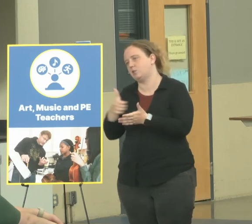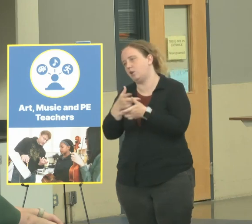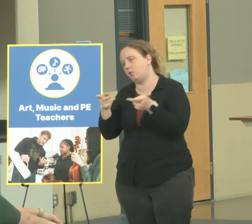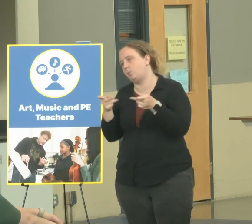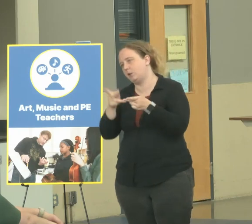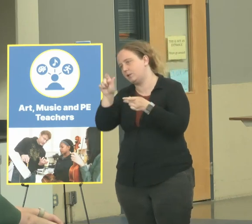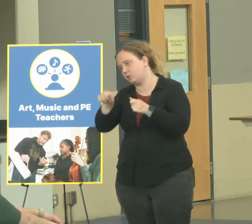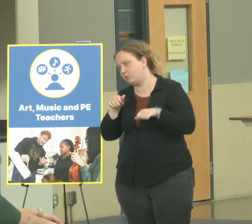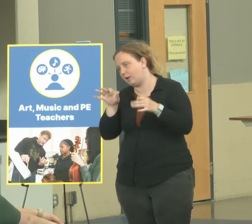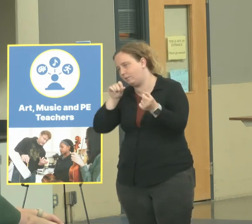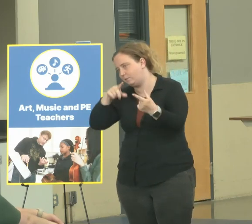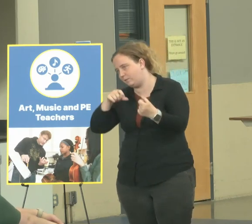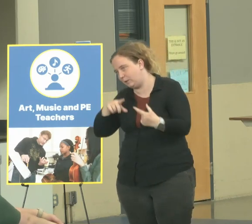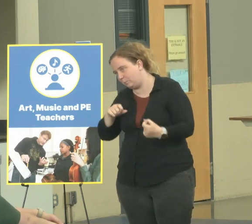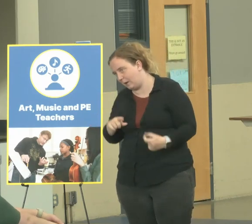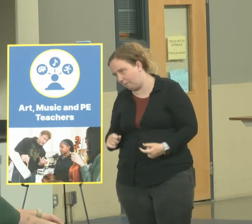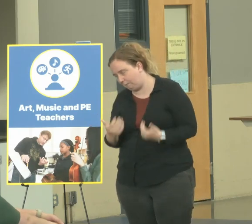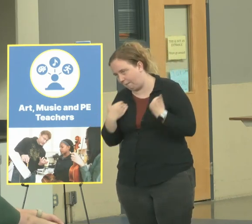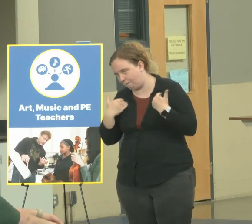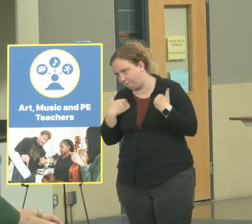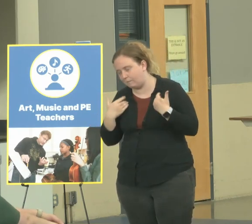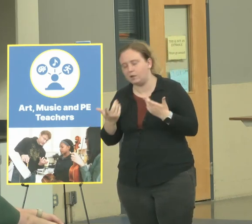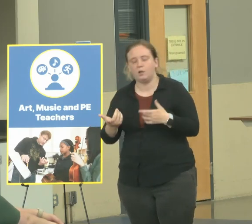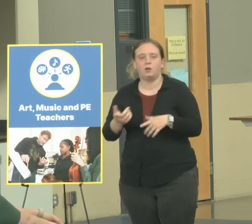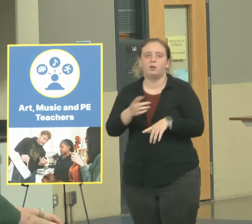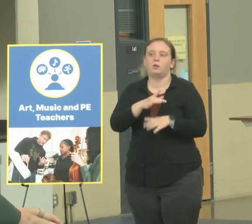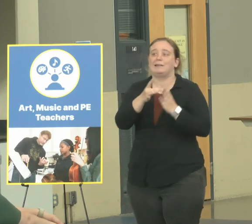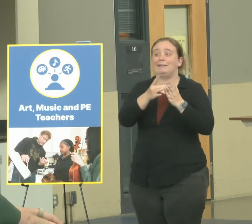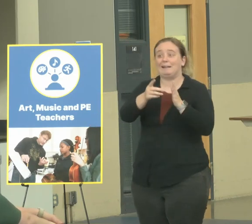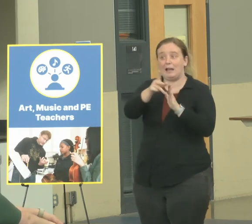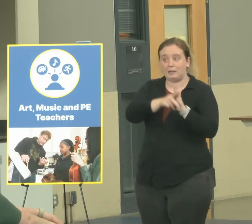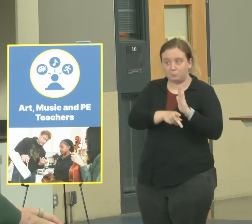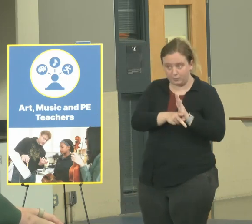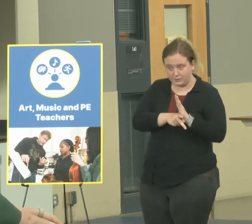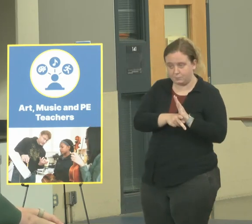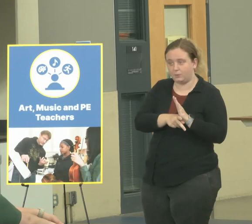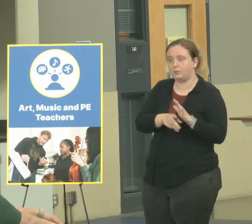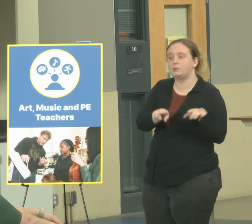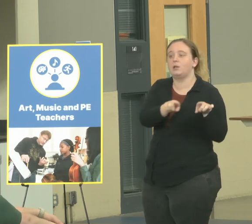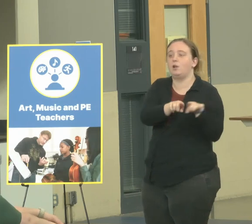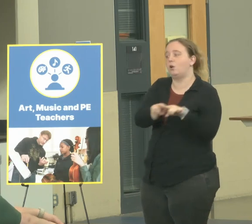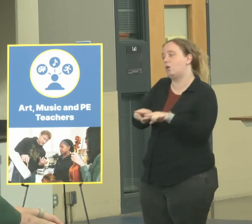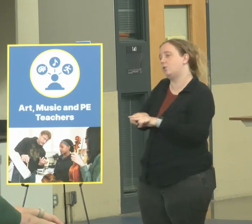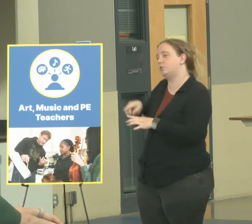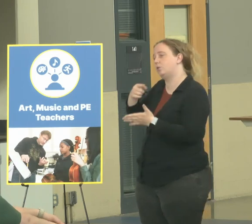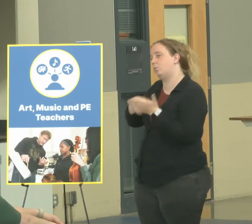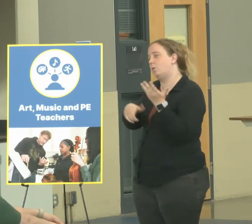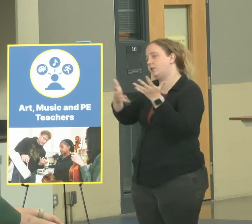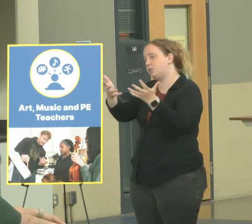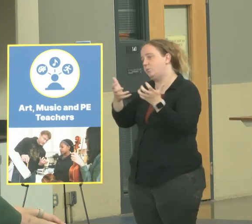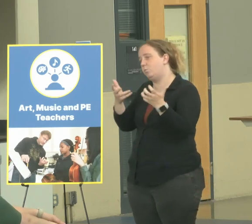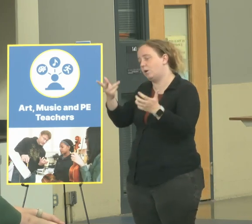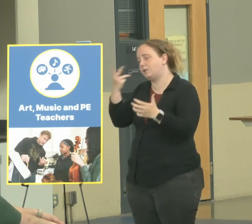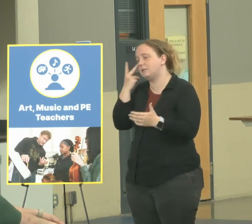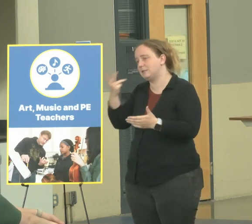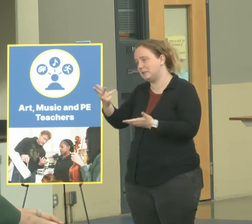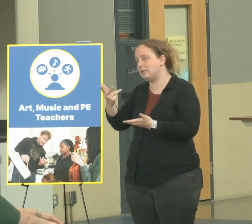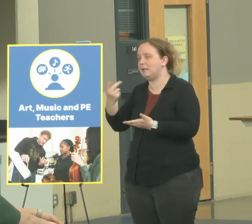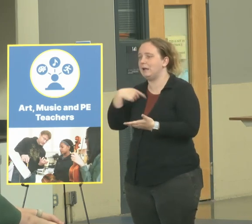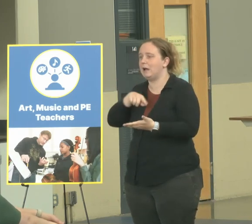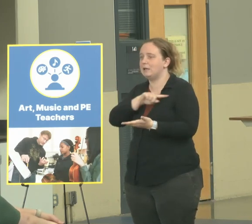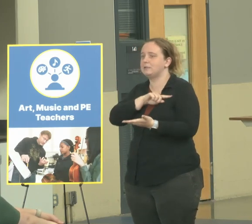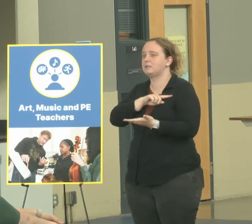principles that Mr. Podesta just spoke of, as well as what would you like to see help us through this particular